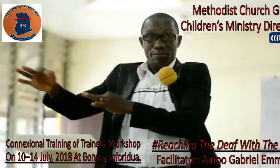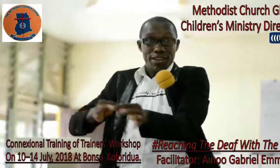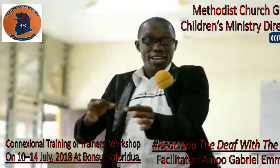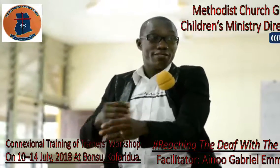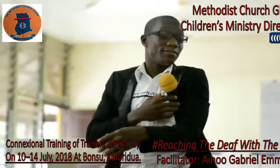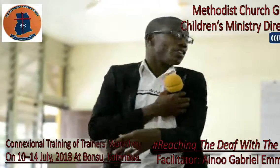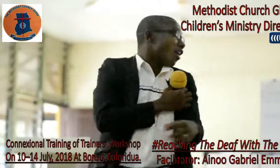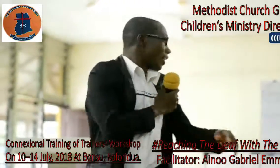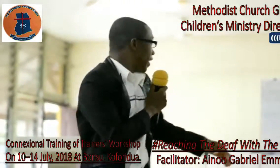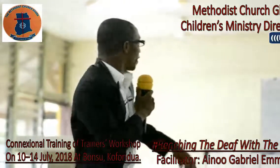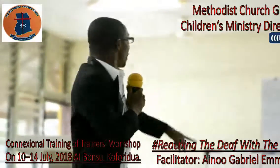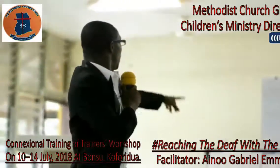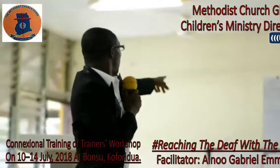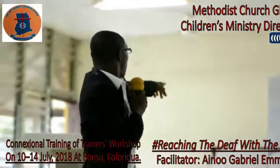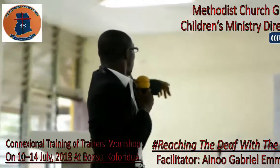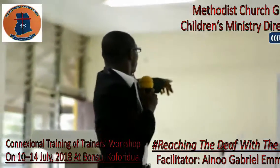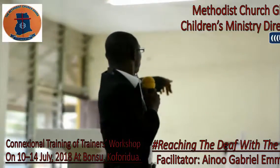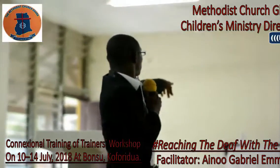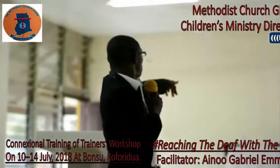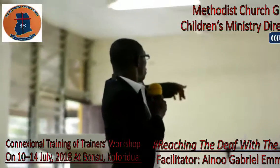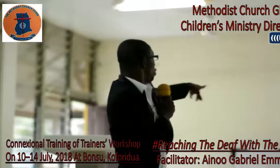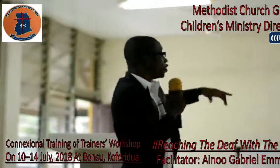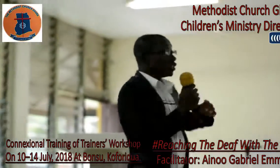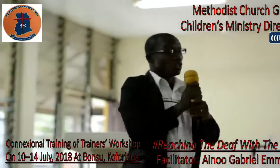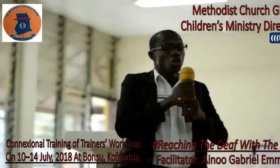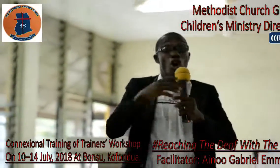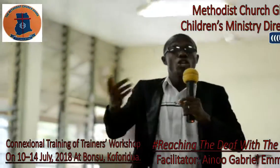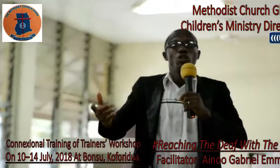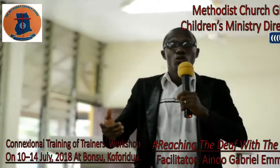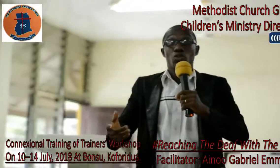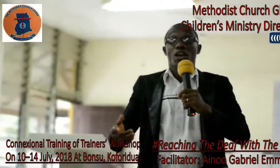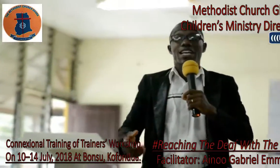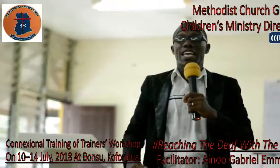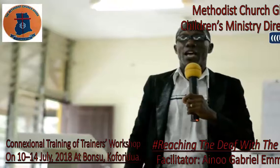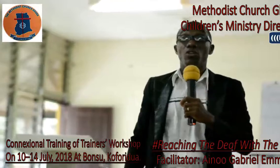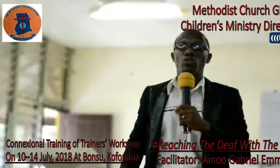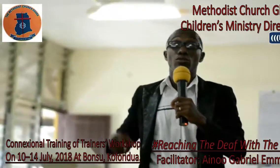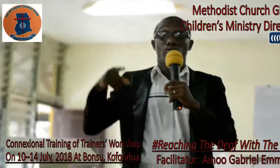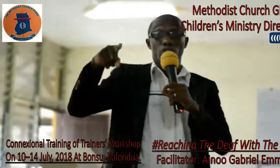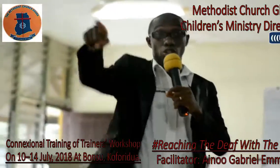Explain. Okay. If you know you, so let's say